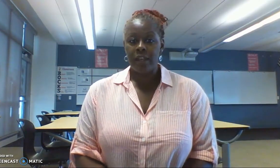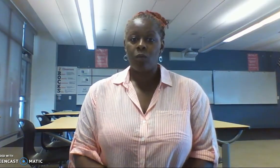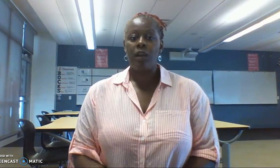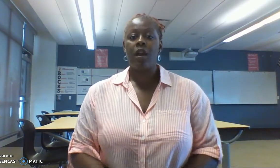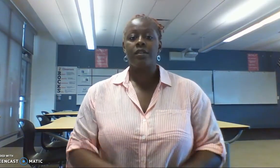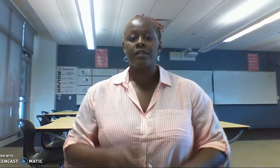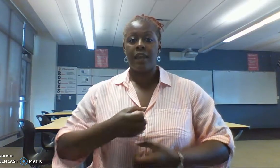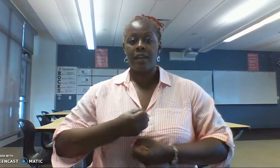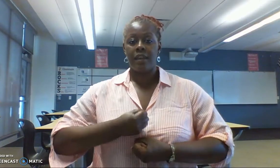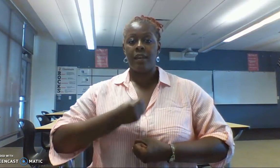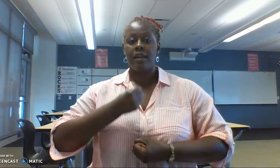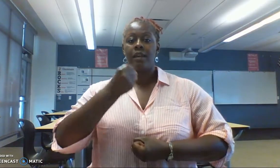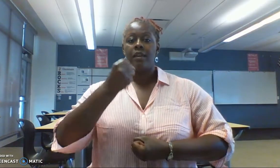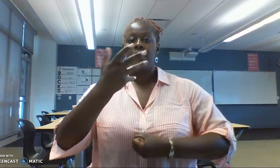We are signing